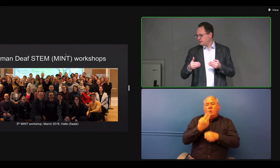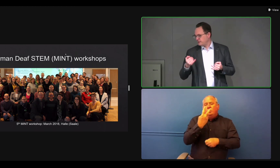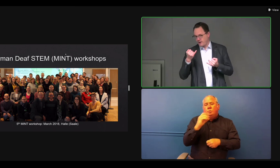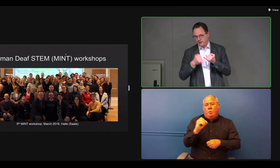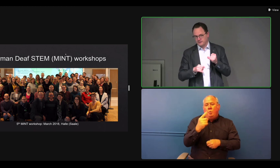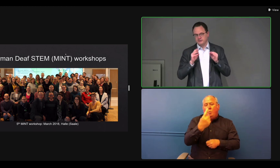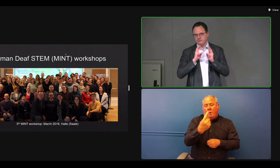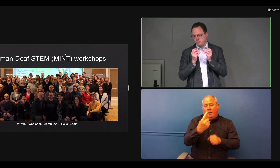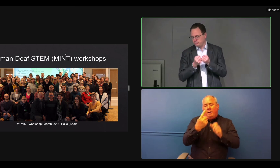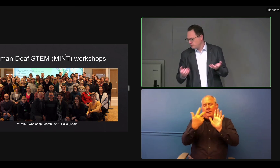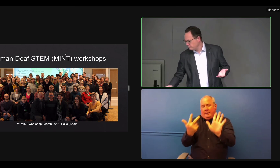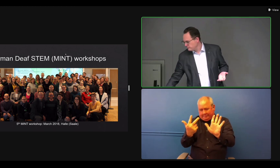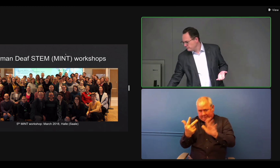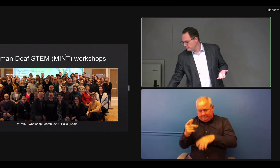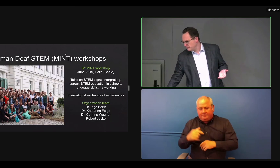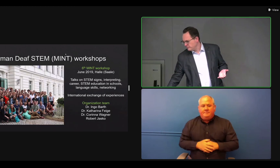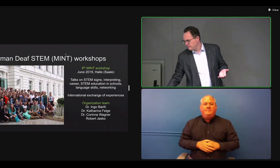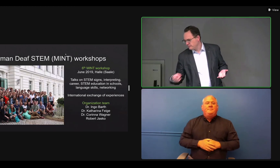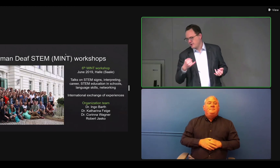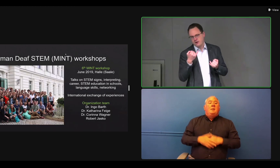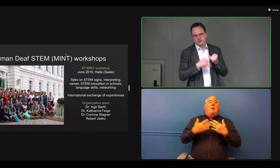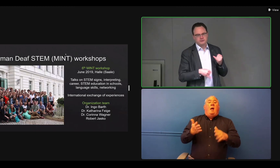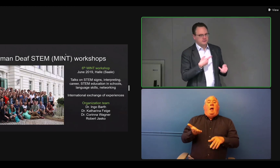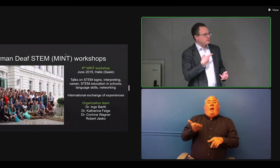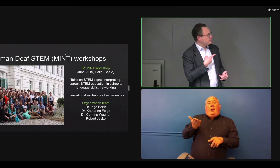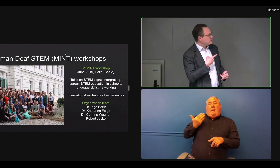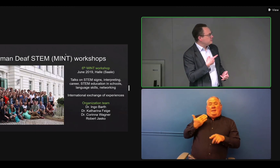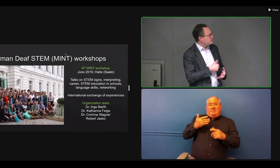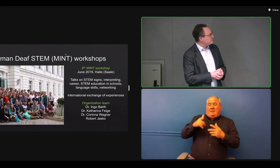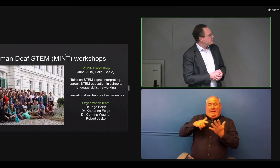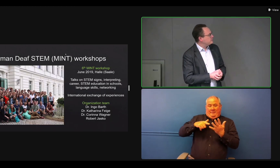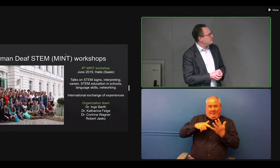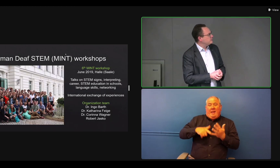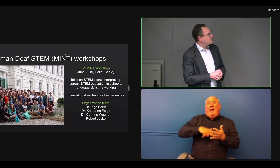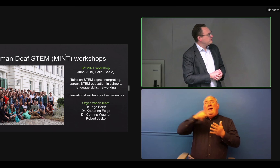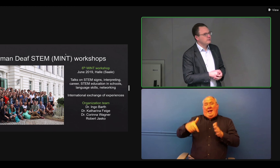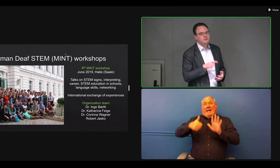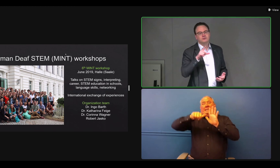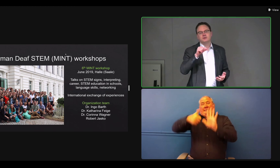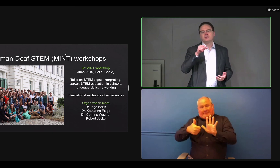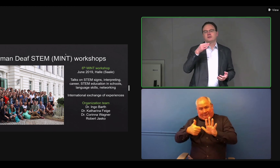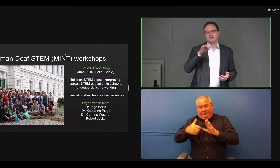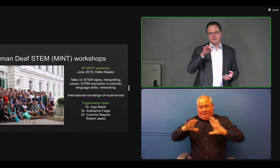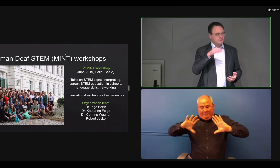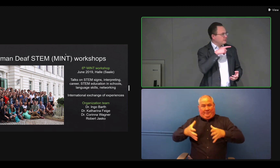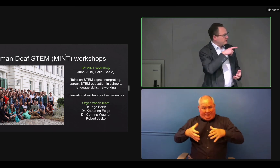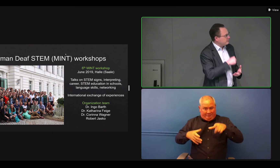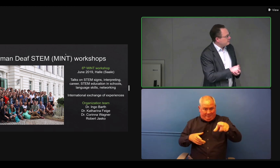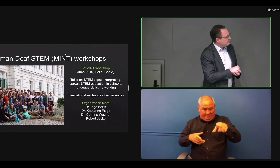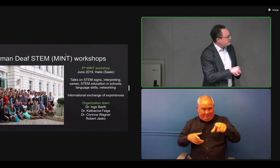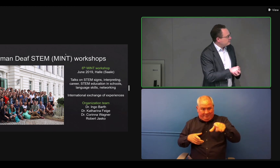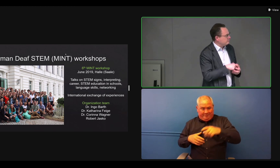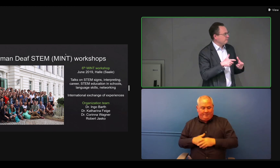So this 5th workshop was in 2018. And then we had a 6th workshop in 2019, which is pictured